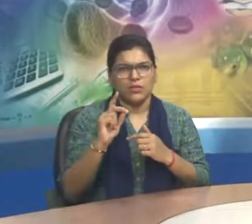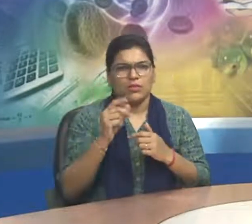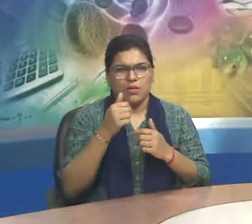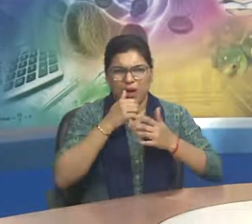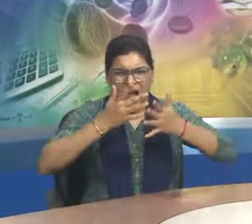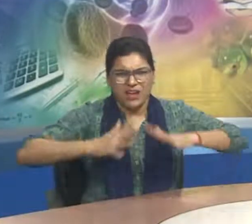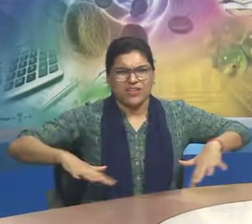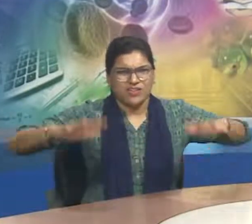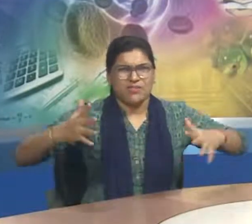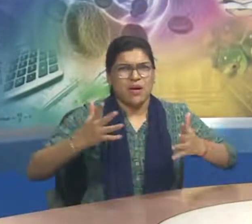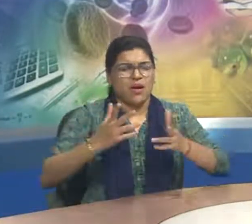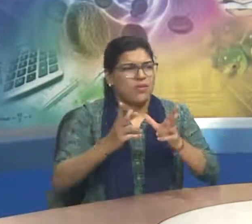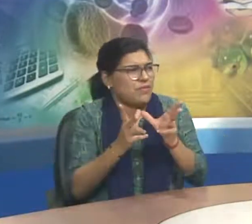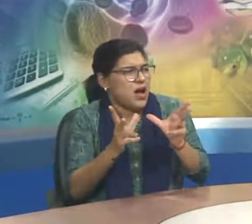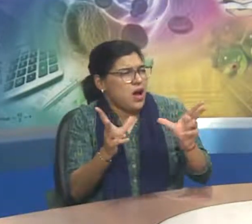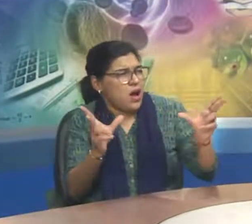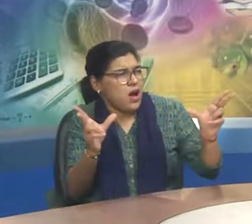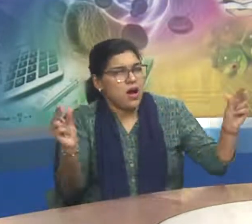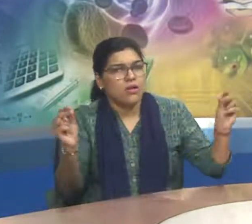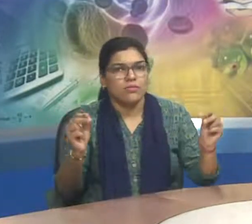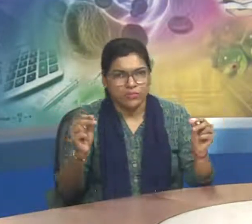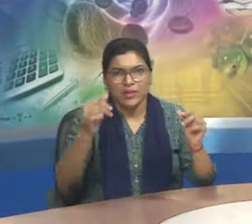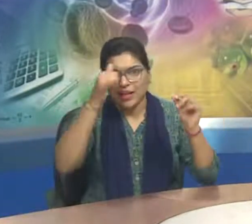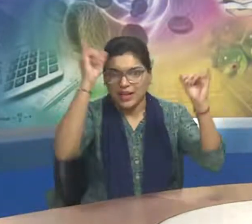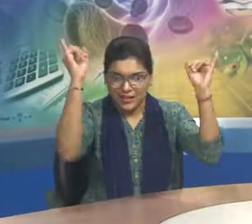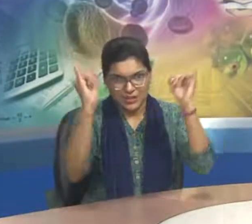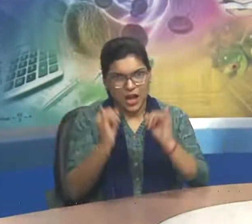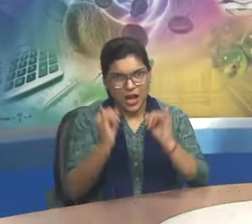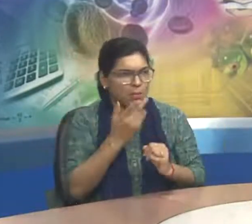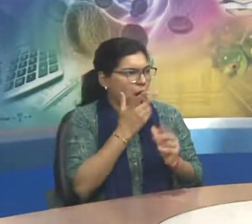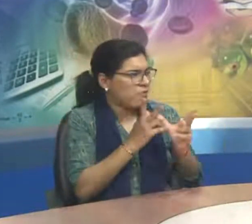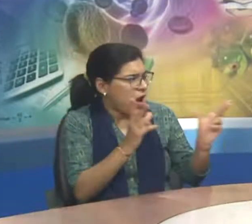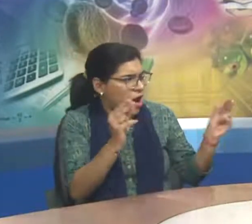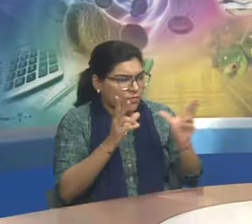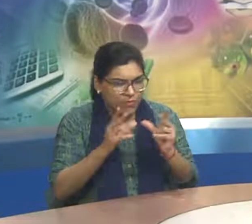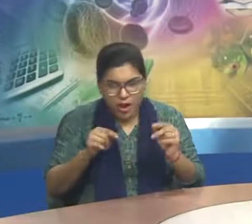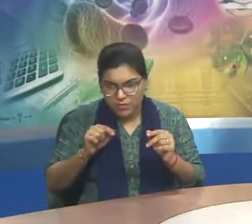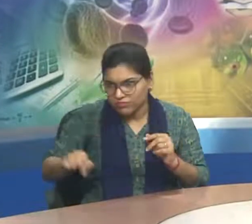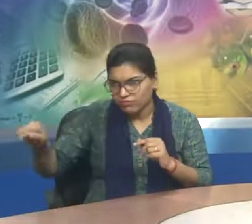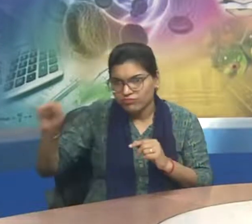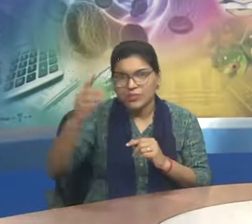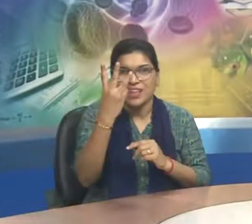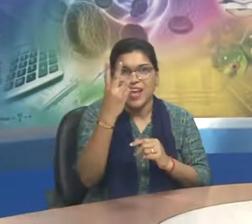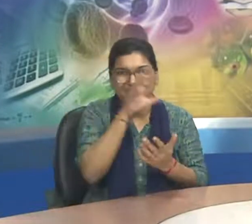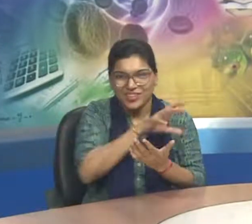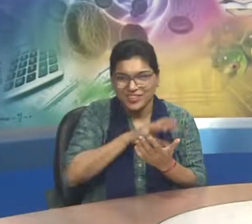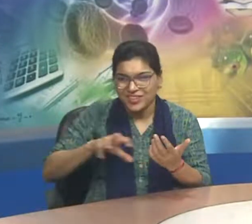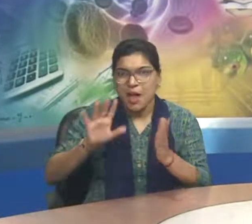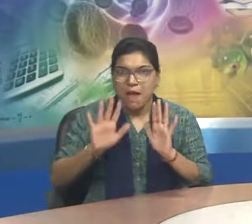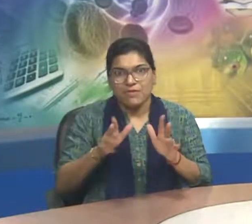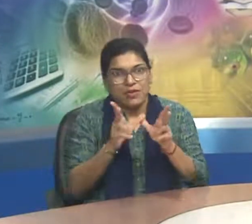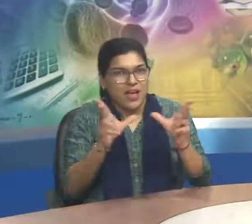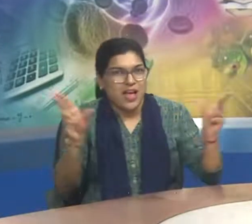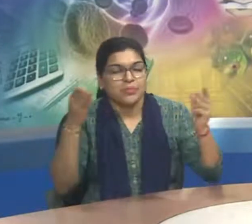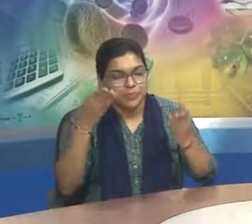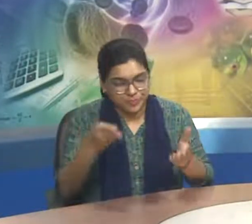surface water bodies such as rivers, lakes, waterfalls and ponds are also the